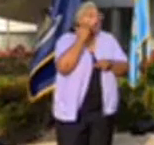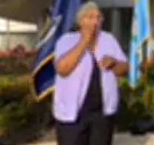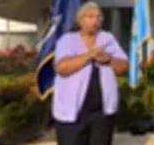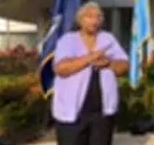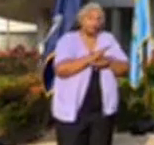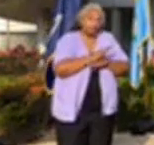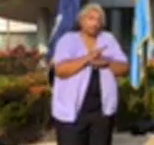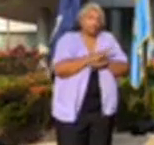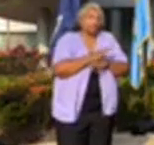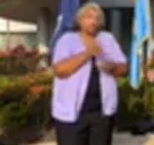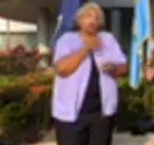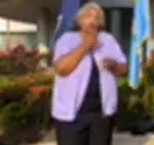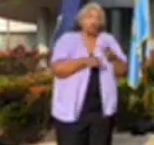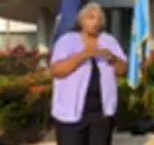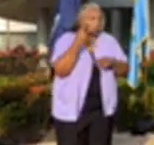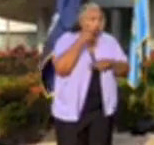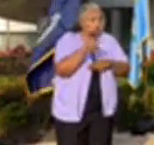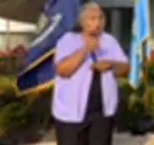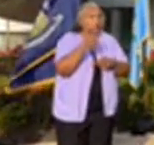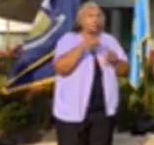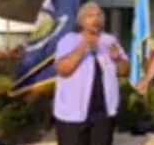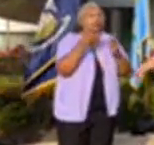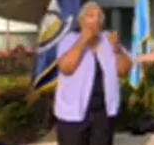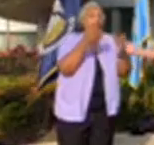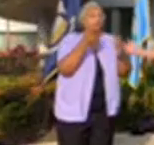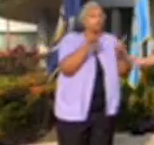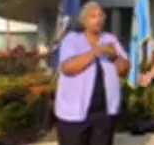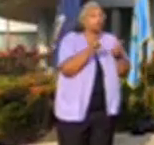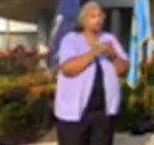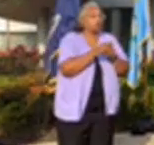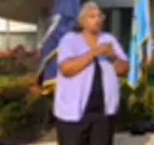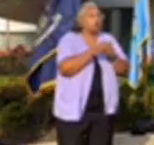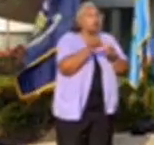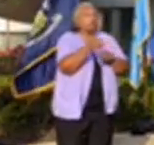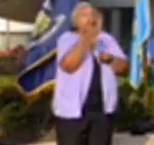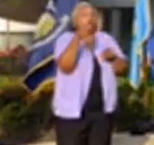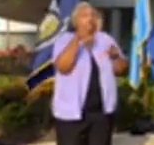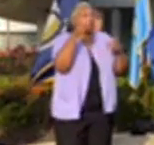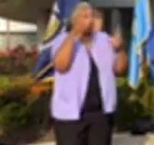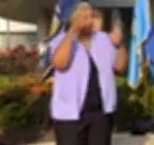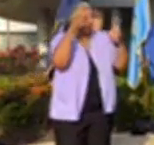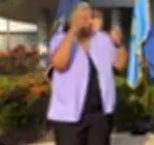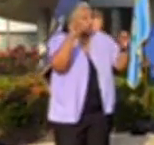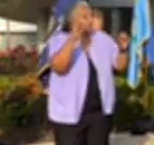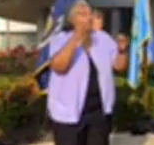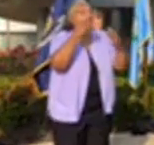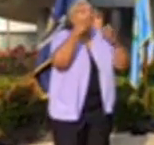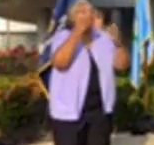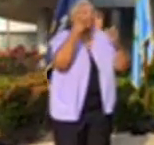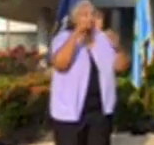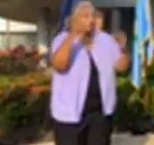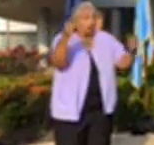busy and it's been very tough, but thank you. And to all my surrounding presidents, thank you guys for all being here.